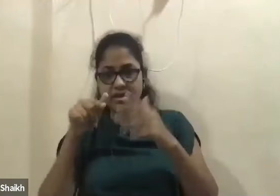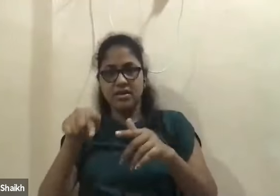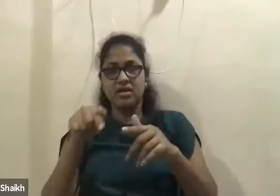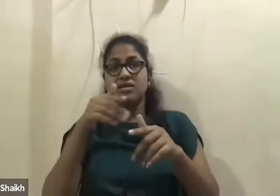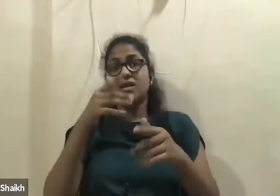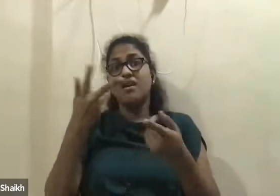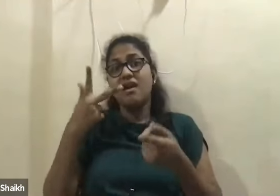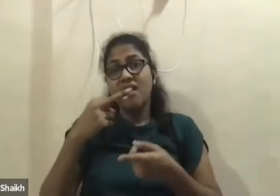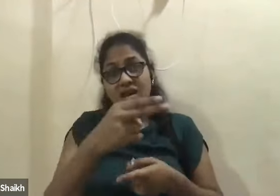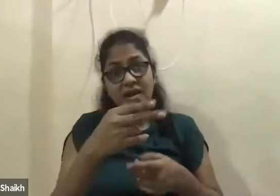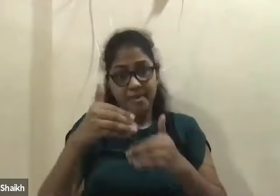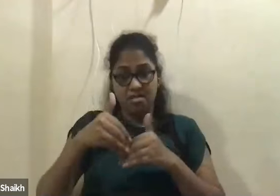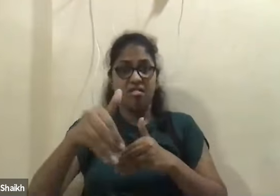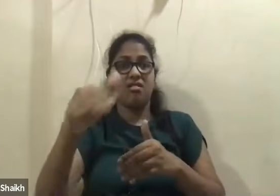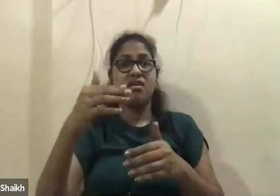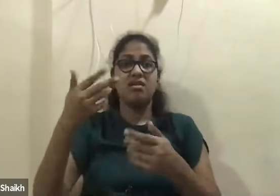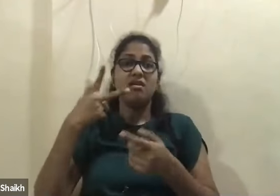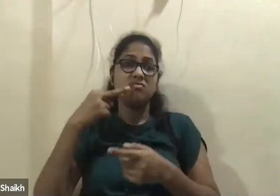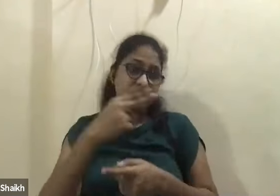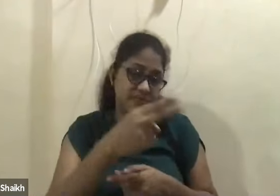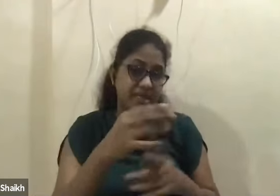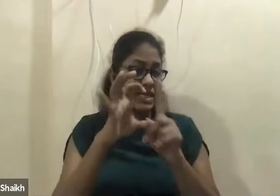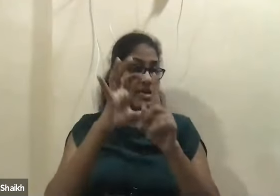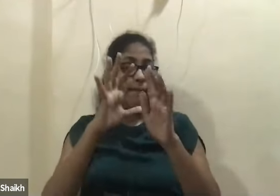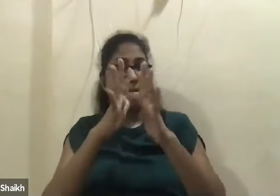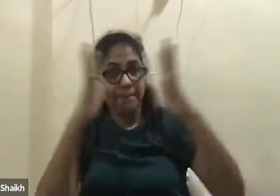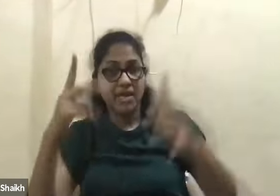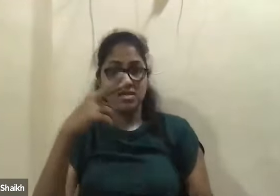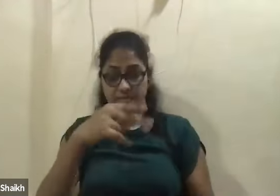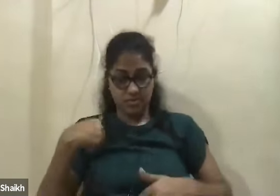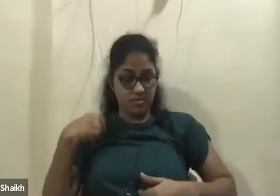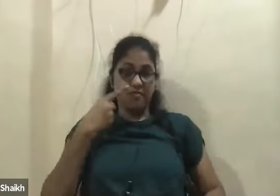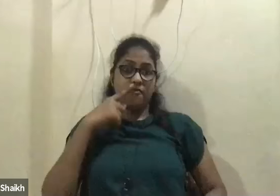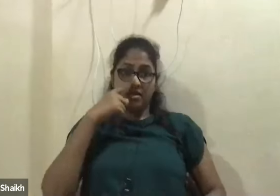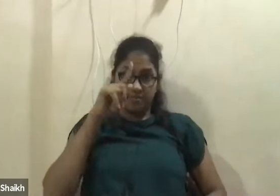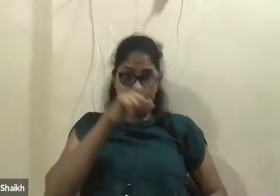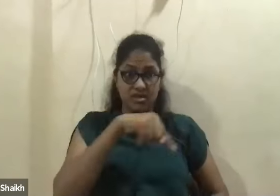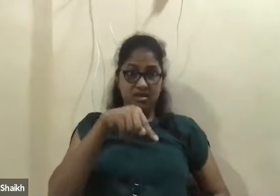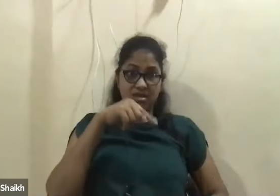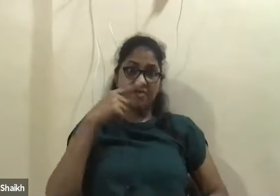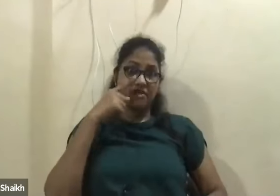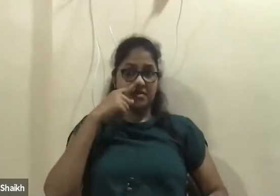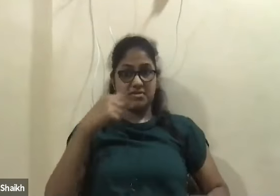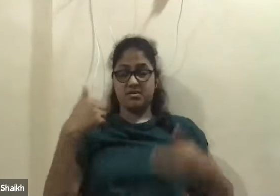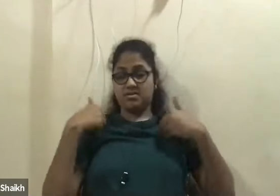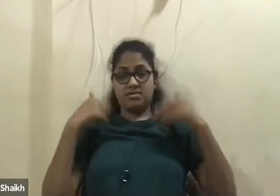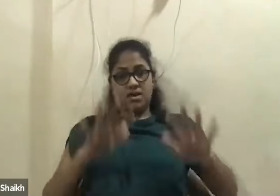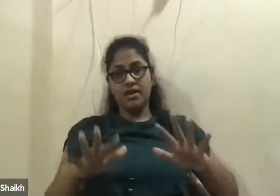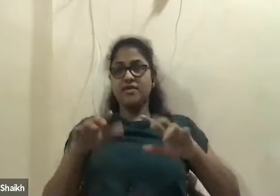major surgery or something like that. We as a parents will be able to take care of that, right? Even though he's a major, there